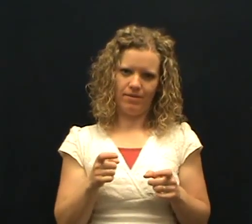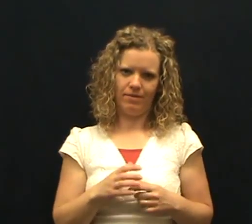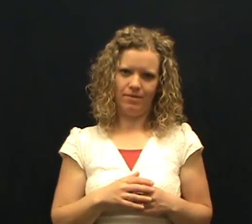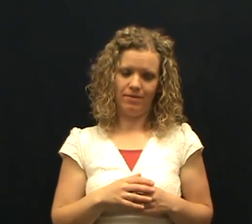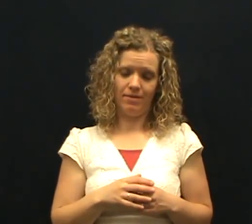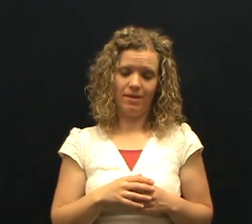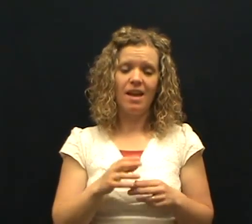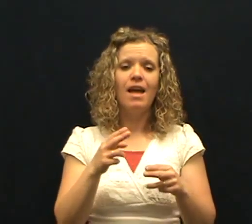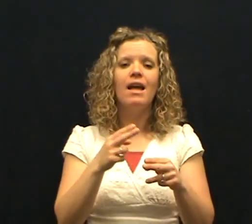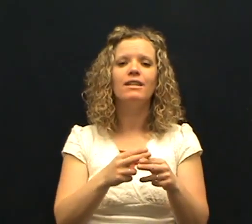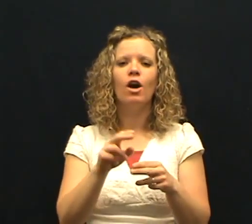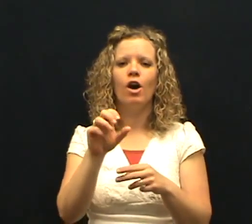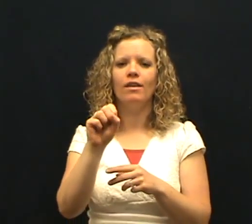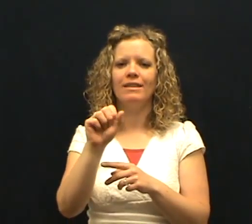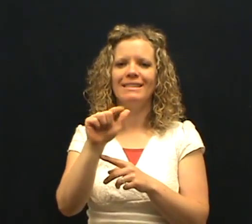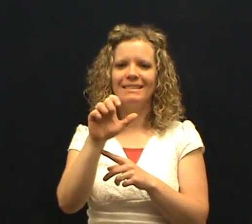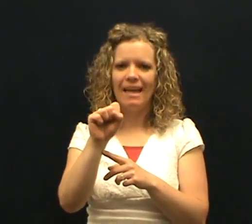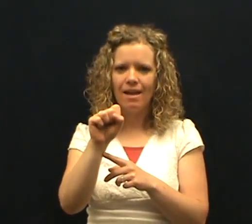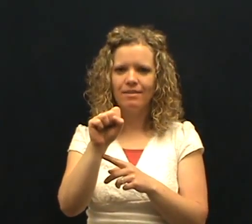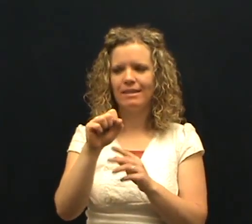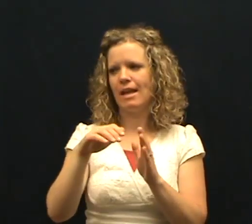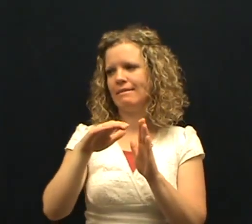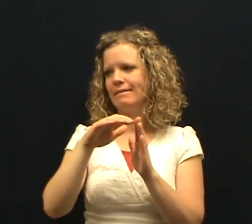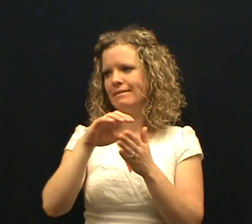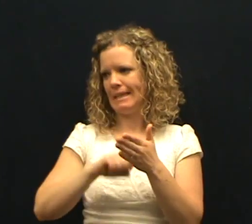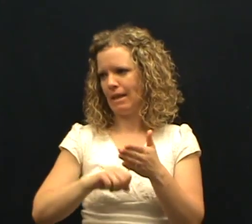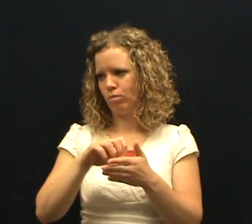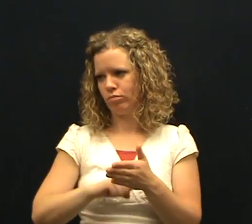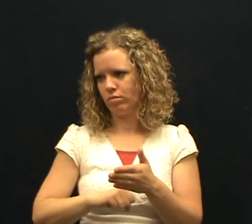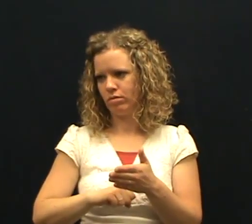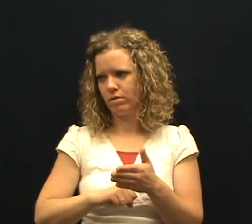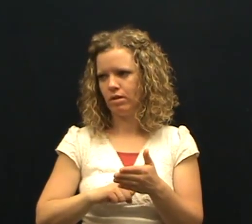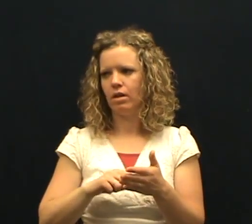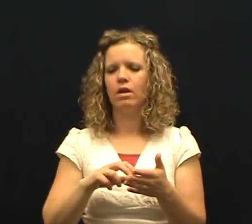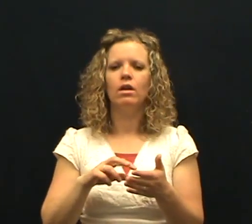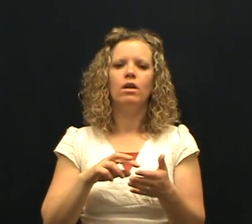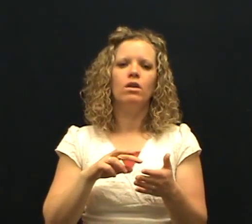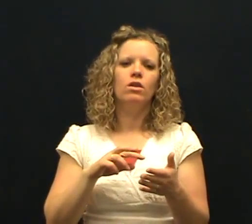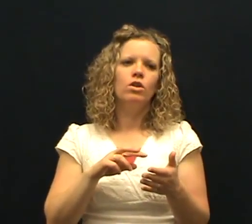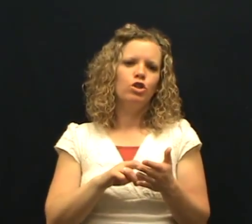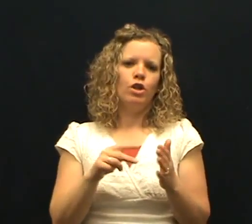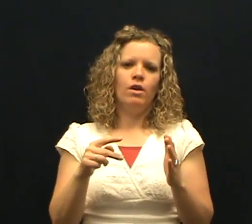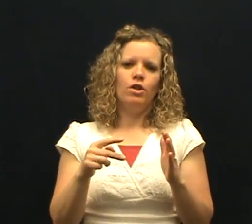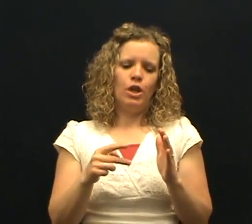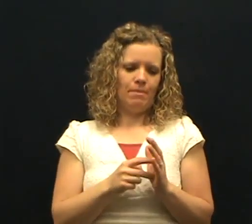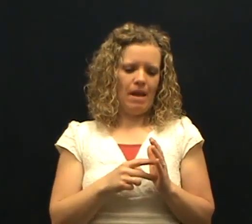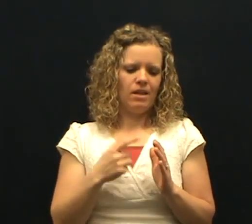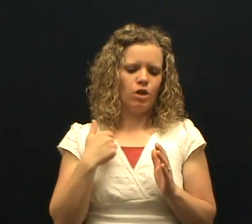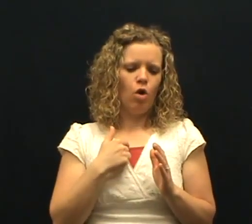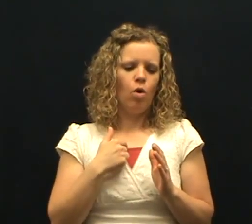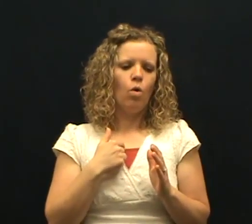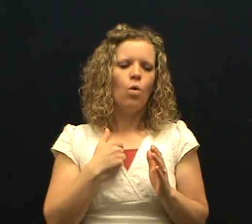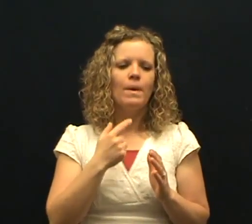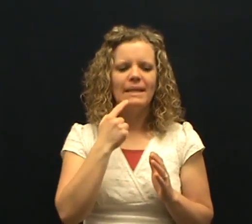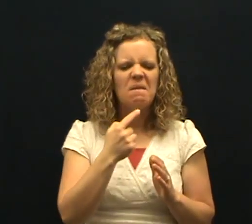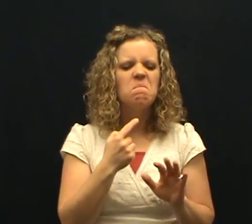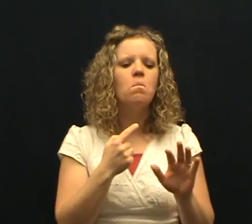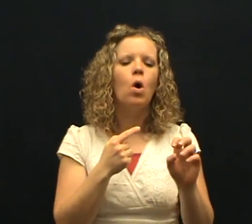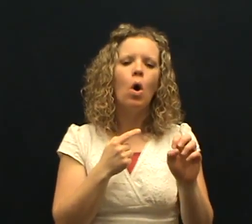we are selling on account, in other words, when we're recording receivables, allowing customers to buy from us on credit, we